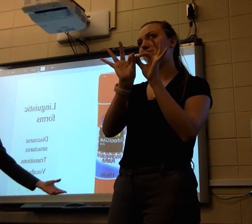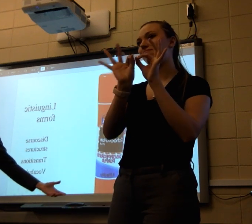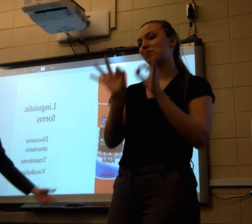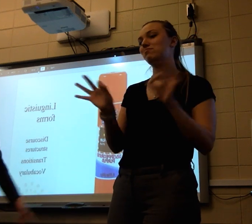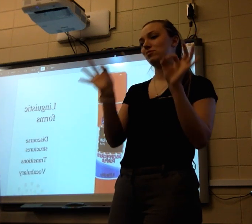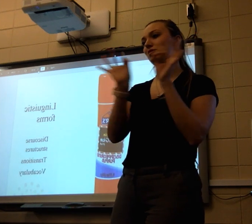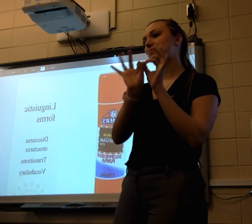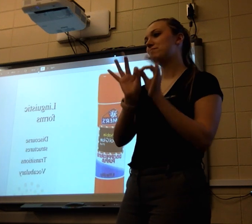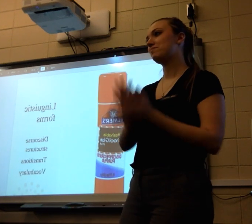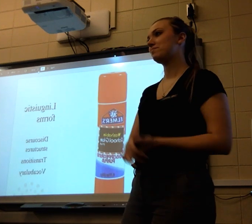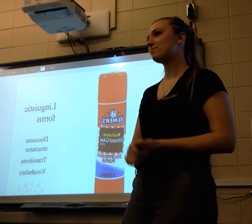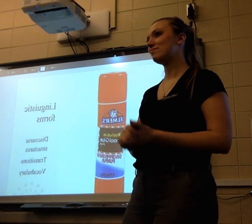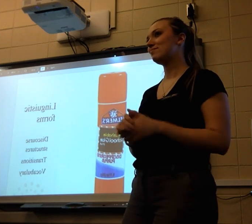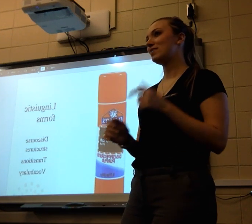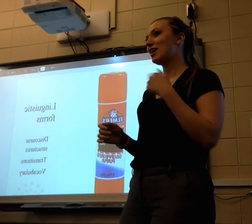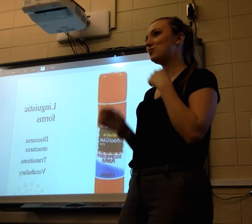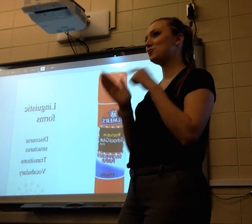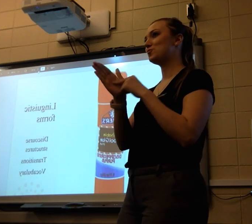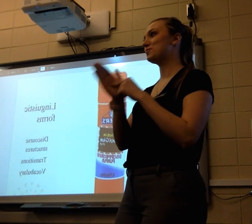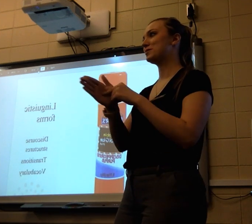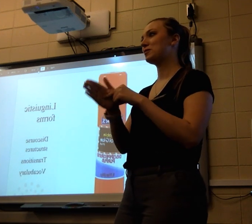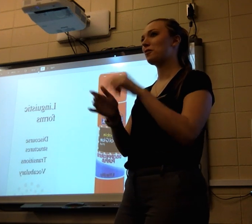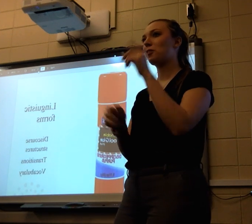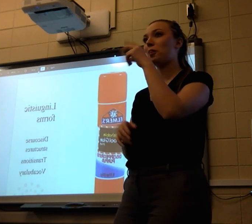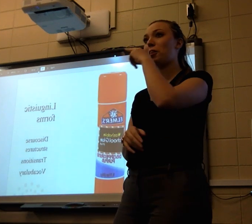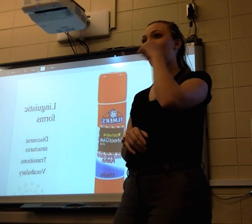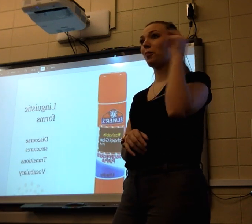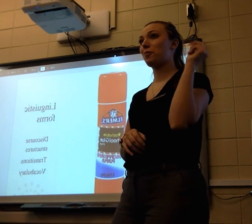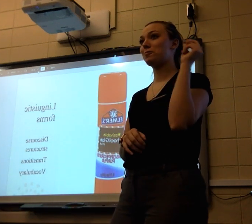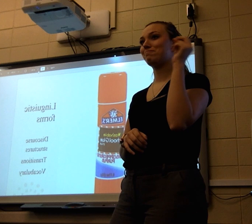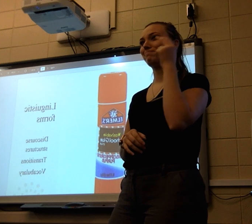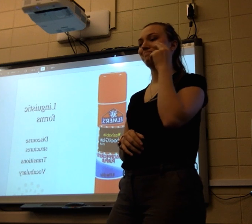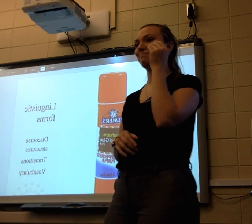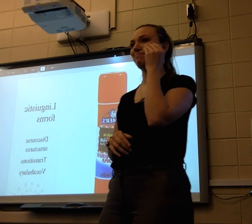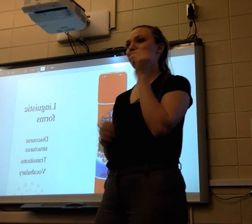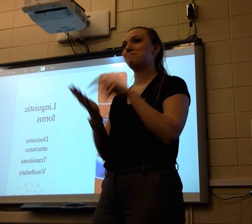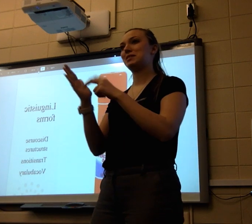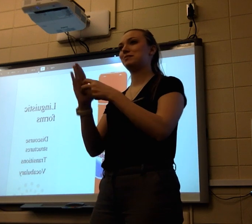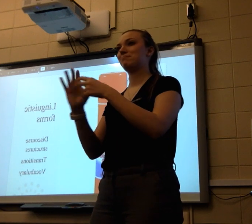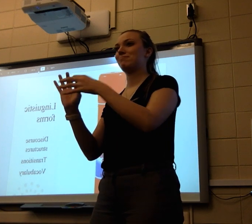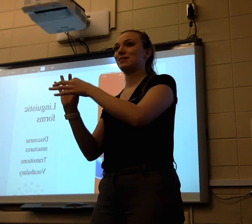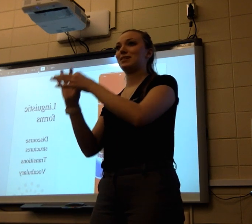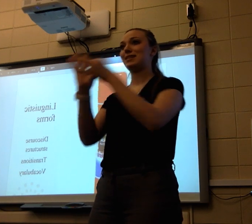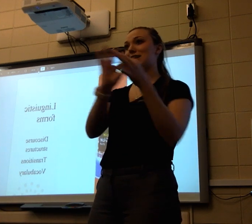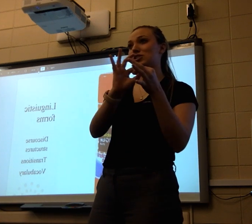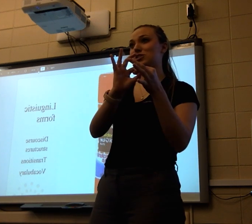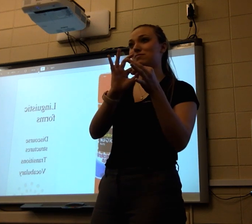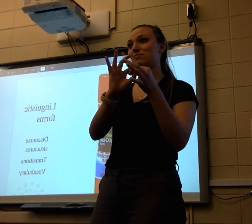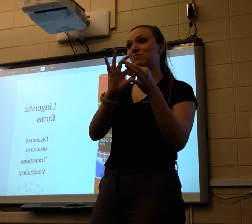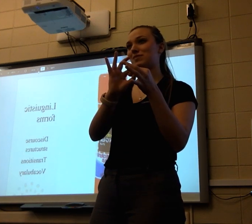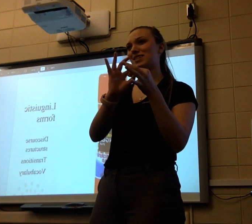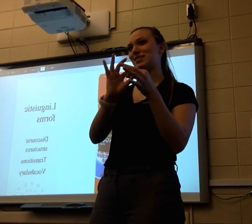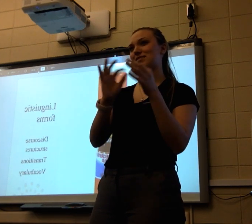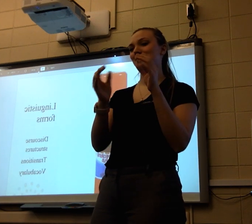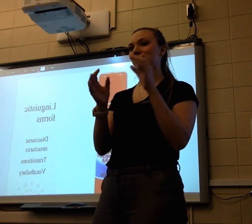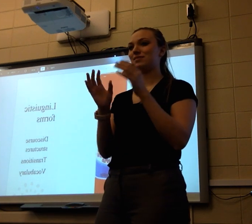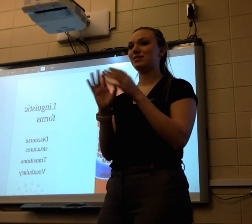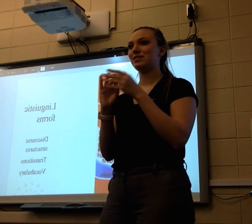visuals, very sophisticated visuals in my PowerPoint. Thank you. Okay. See, Jackman's got to deal with